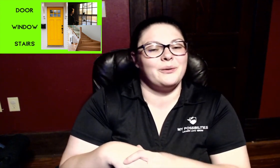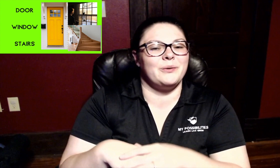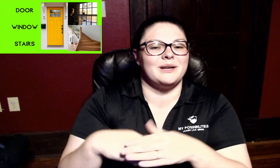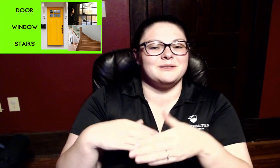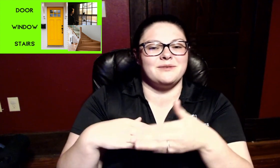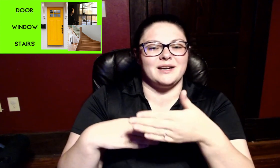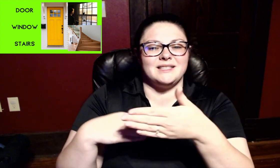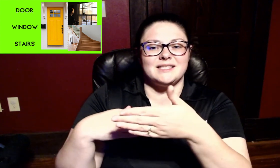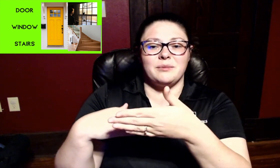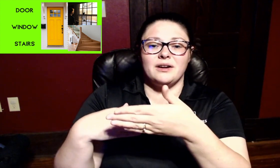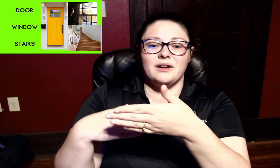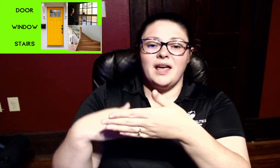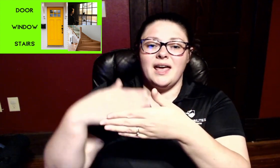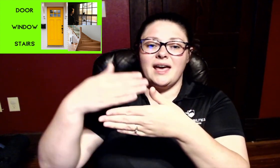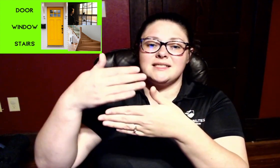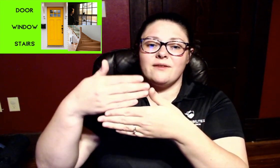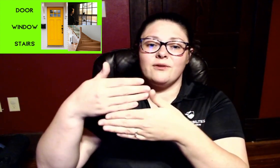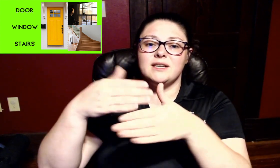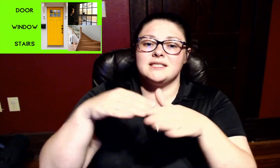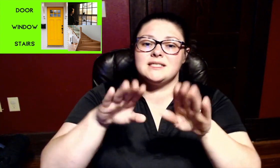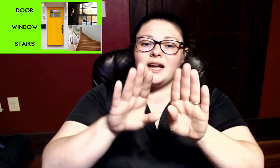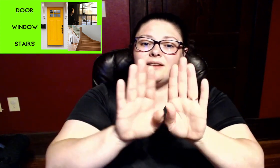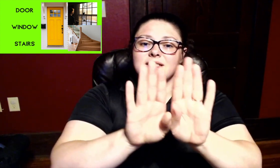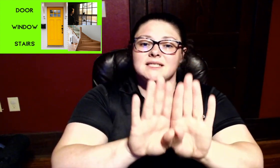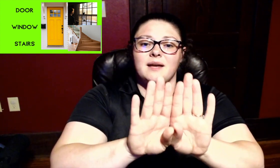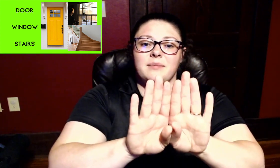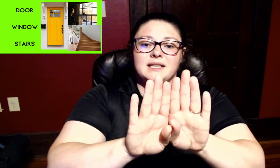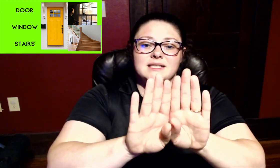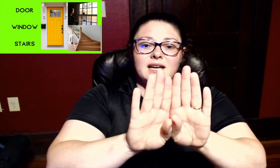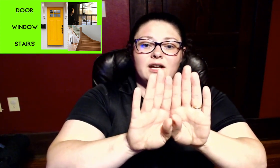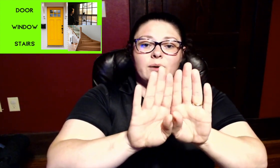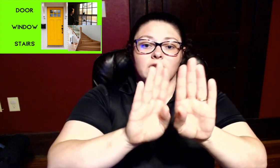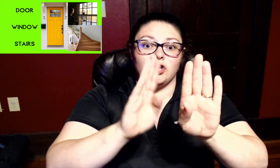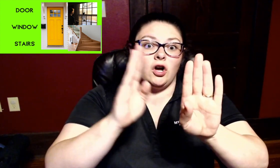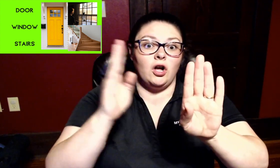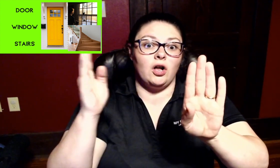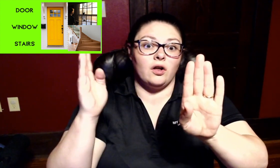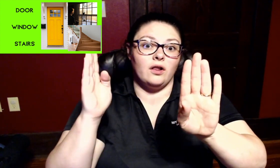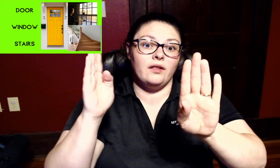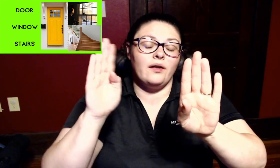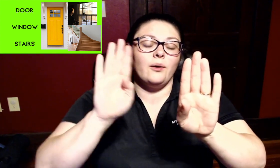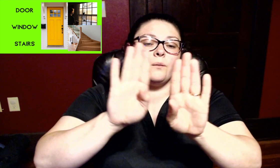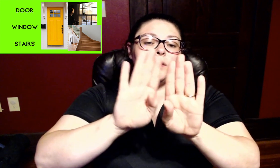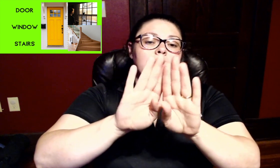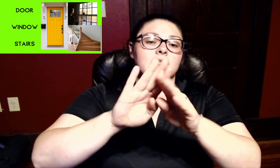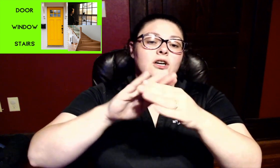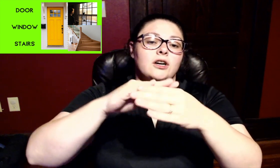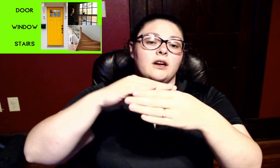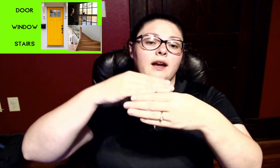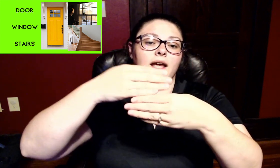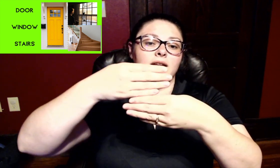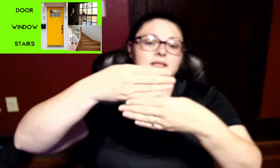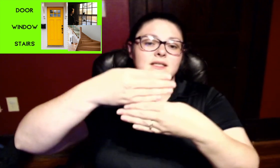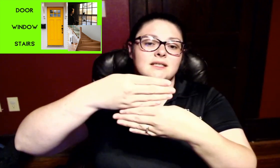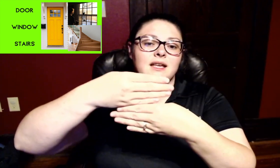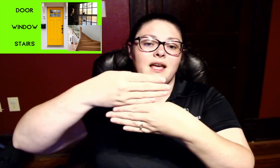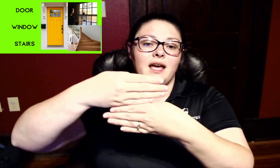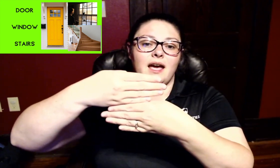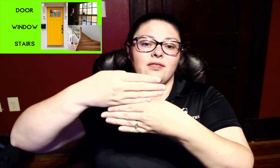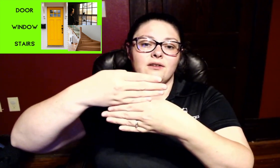Window is very similar, except for instead of side by side going tall, we're going to turn our hands and they're going